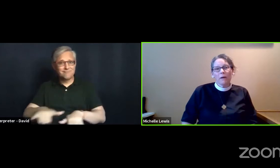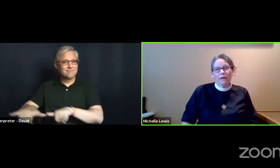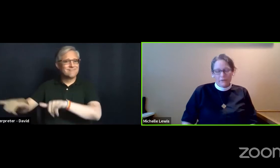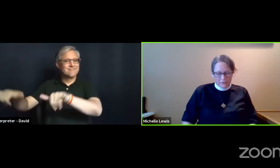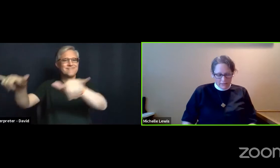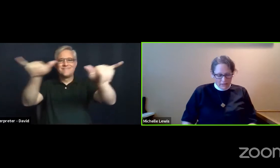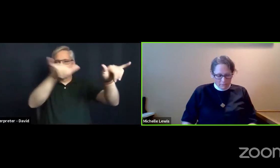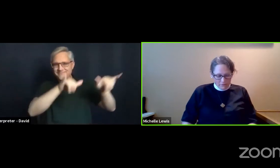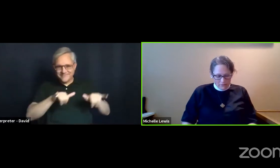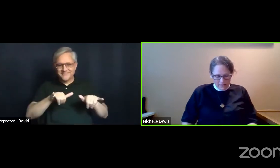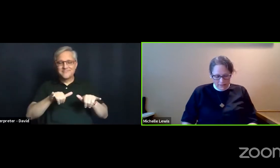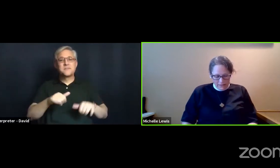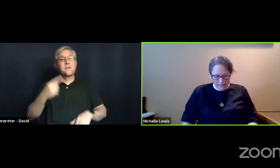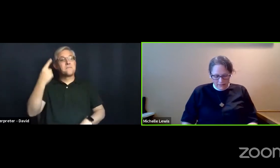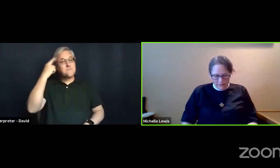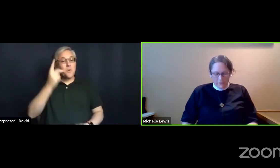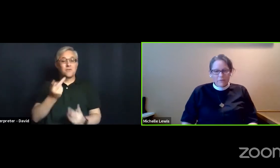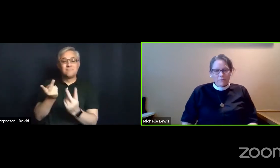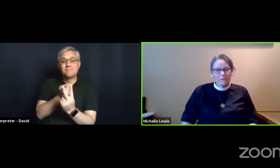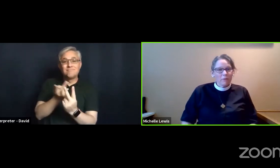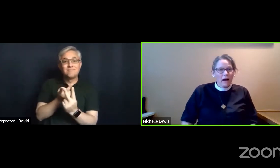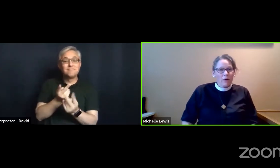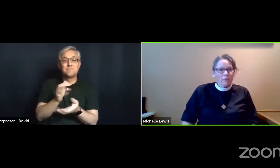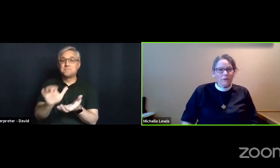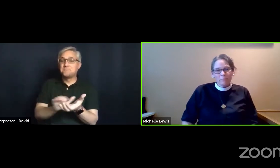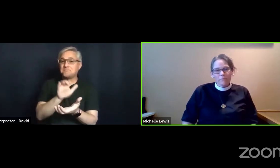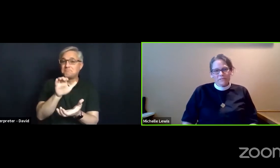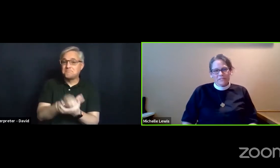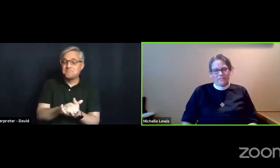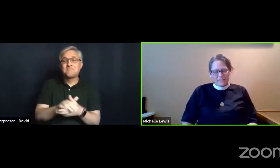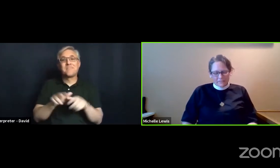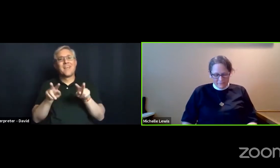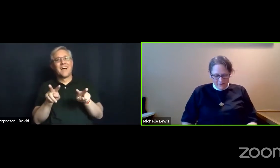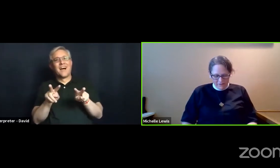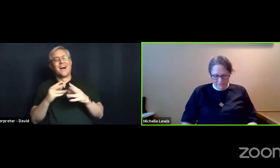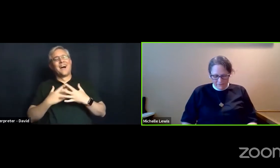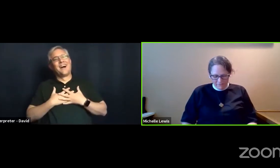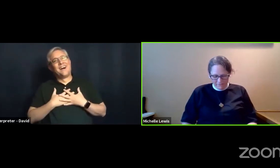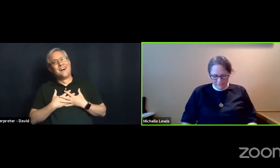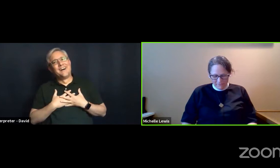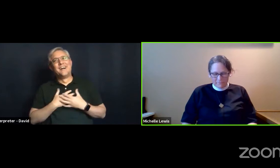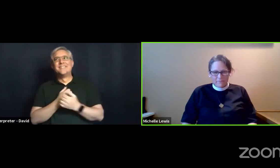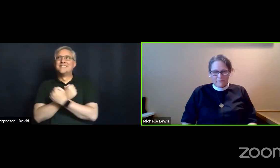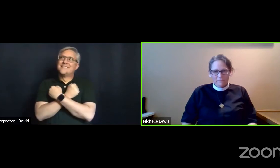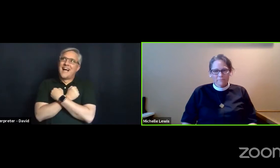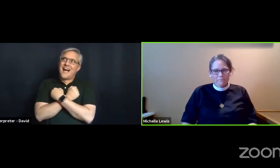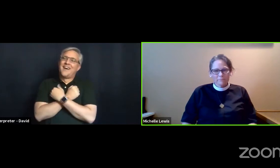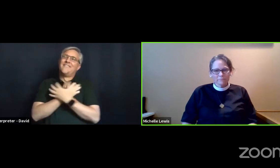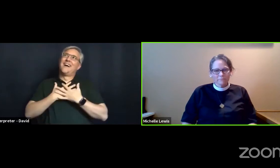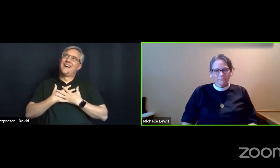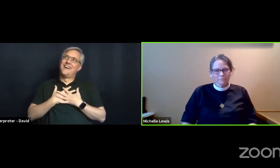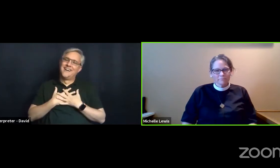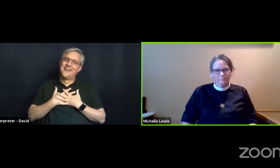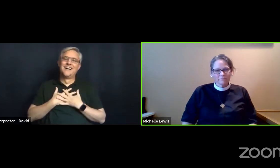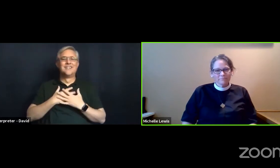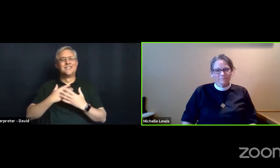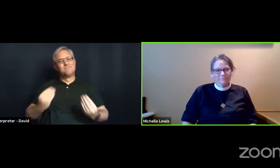to inspire the couple with the power and persistence of love.